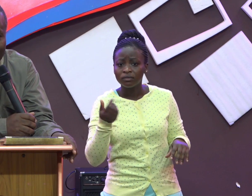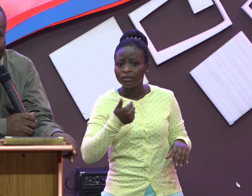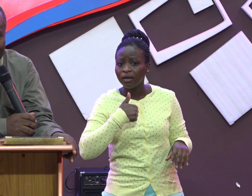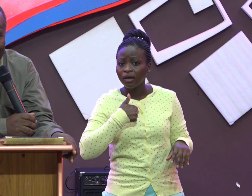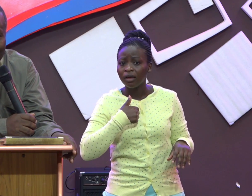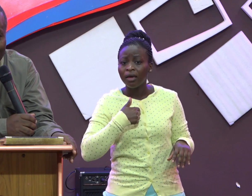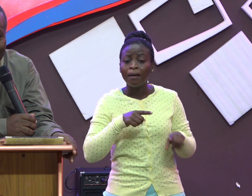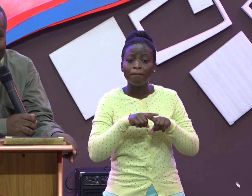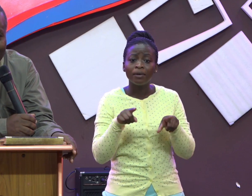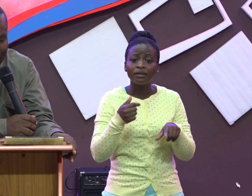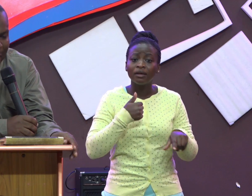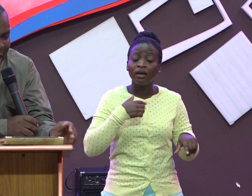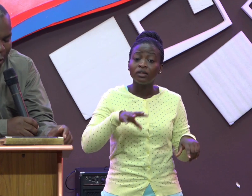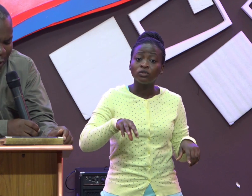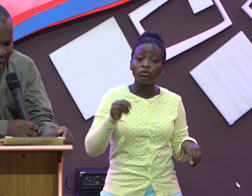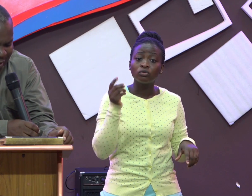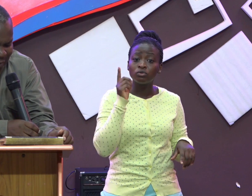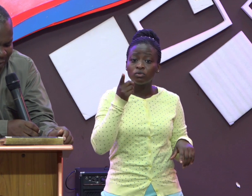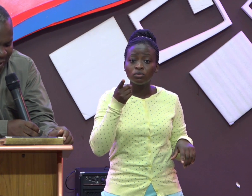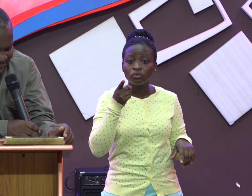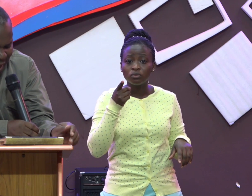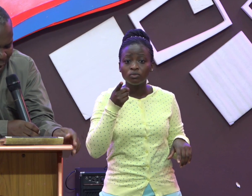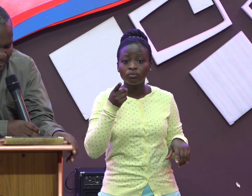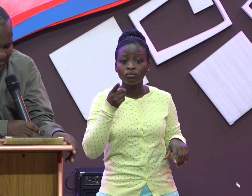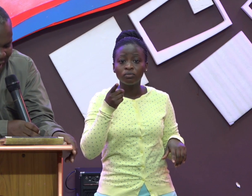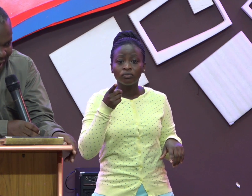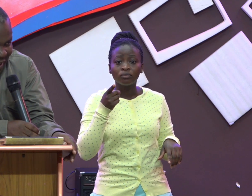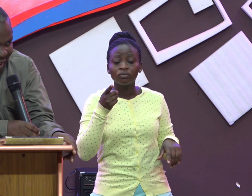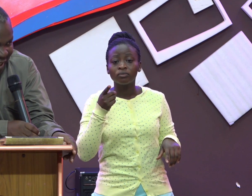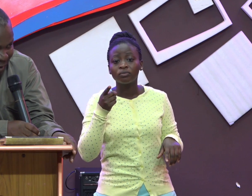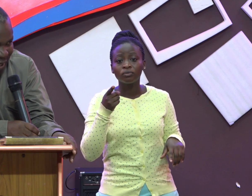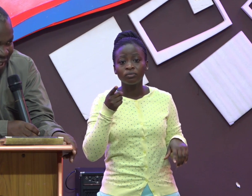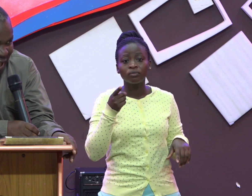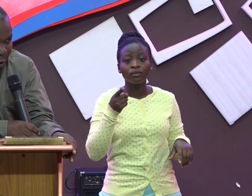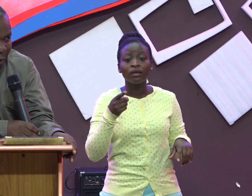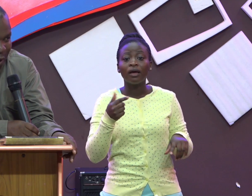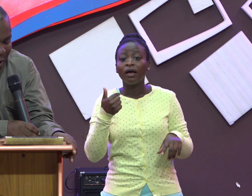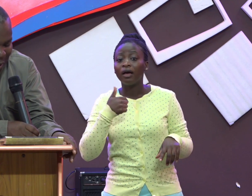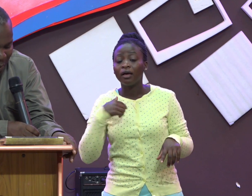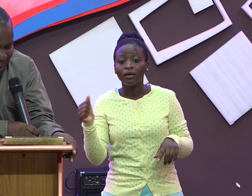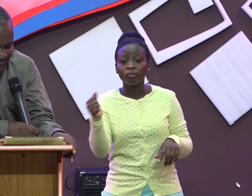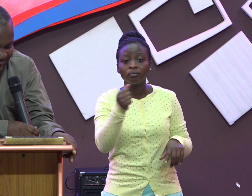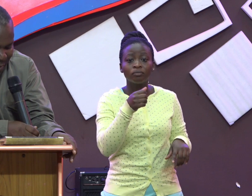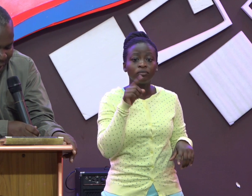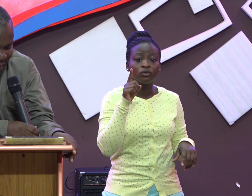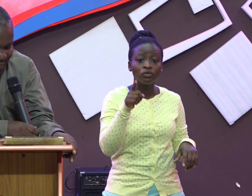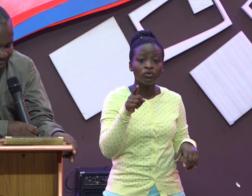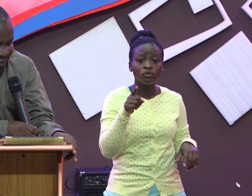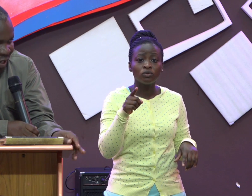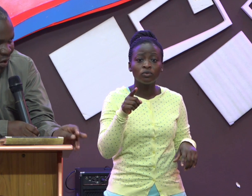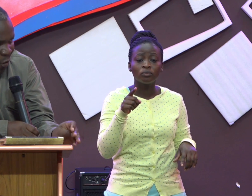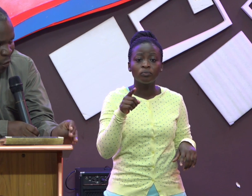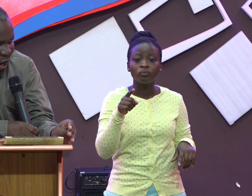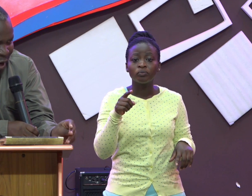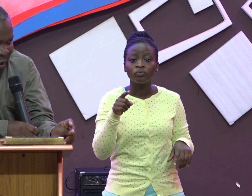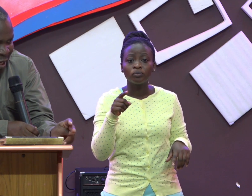ibibala. Appointed you that should bear fruit. Si you did not choose Zen me. Nabalonda. But I chose you. And I pointed you to bear